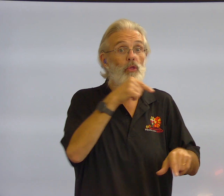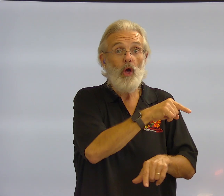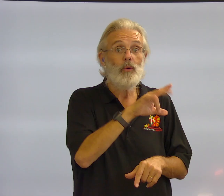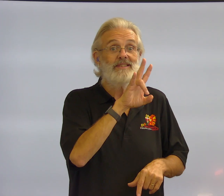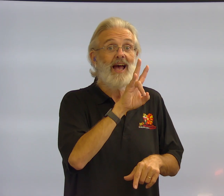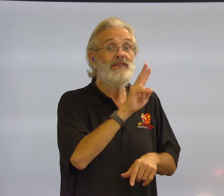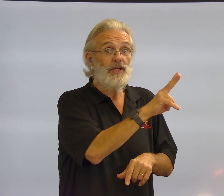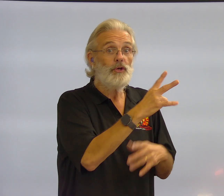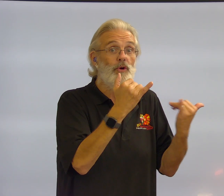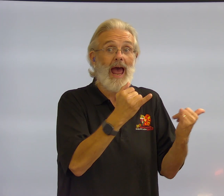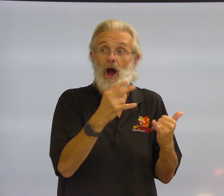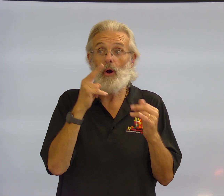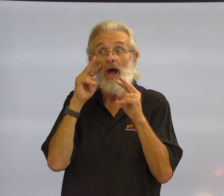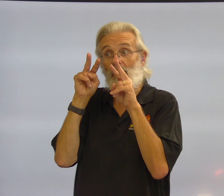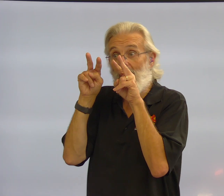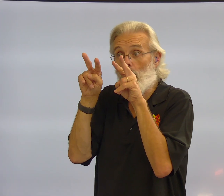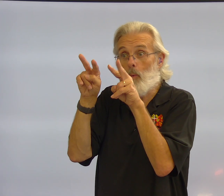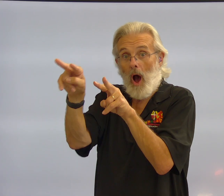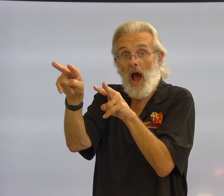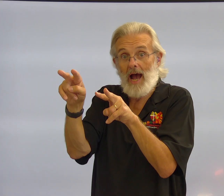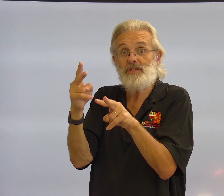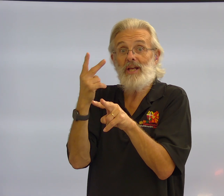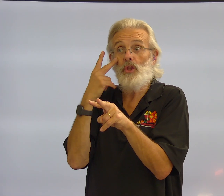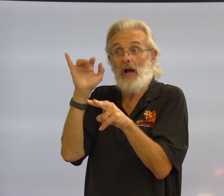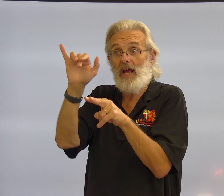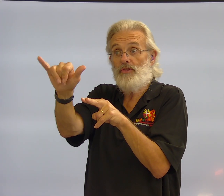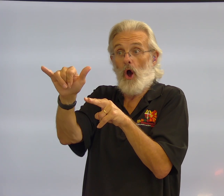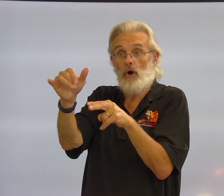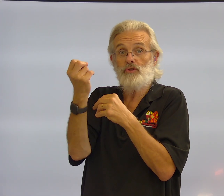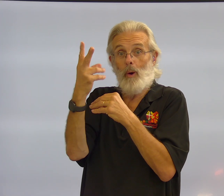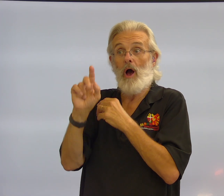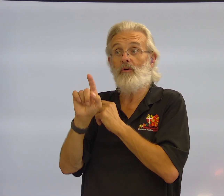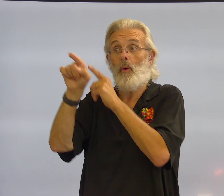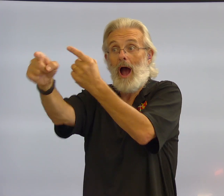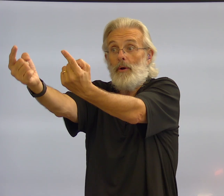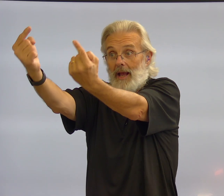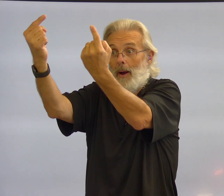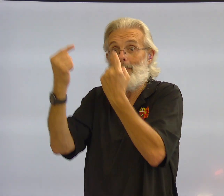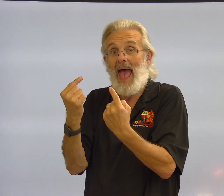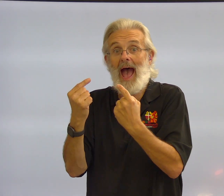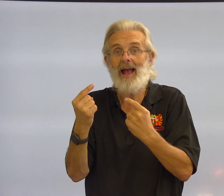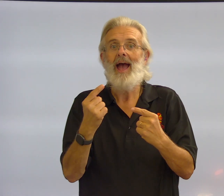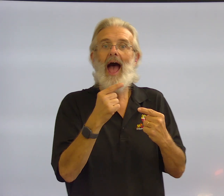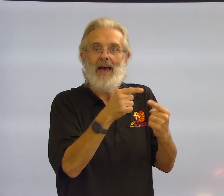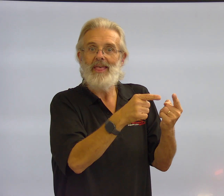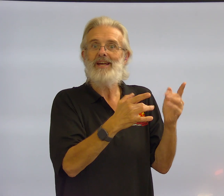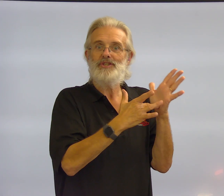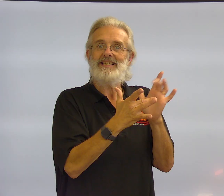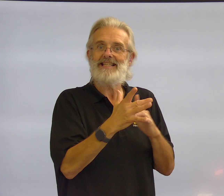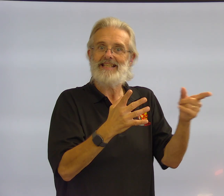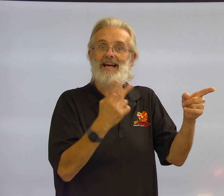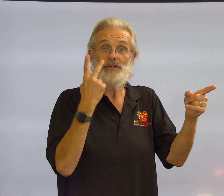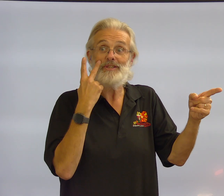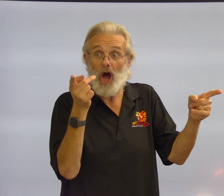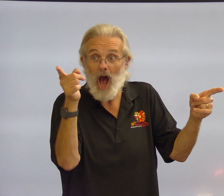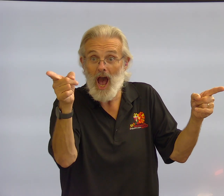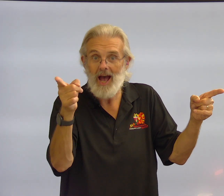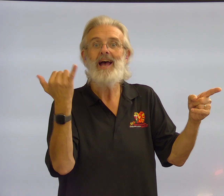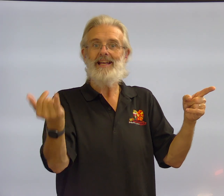those 72 now, they watch and look at those 12 go out and come back. And then Jesus says, you saw? Now